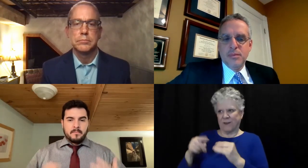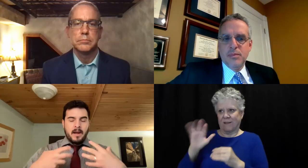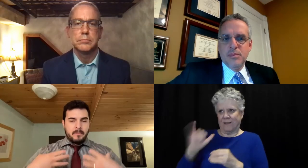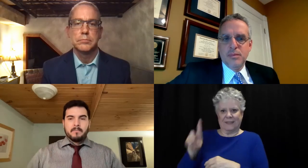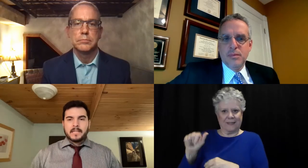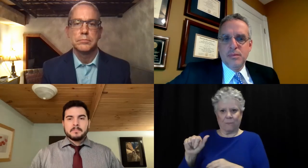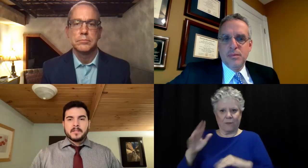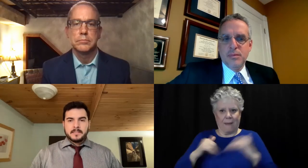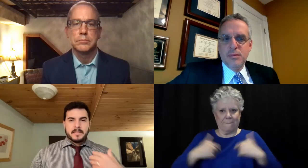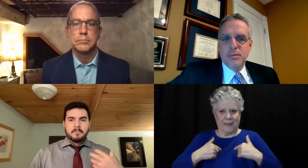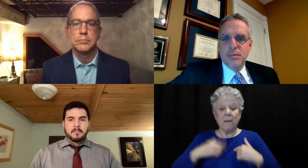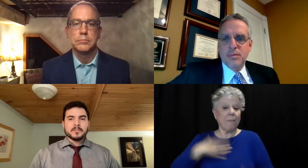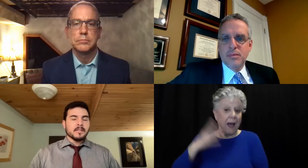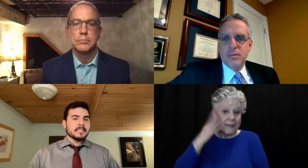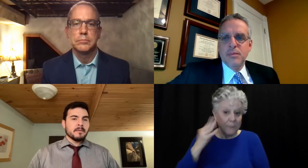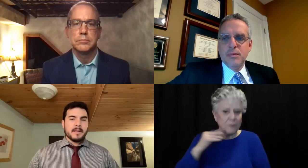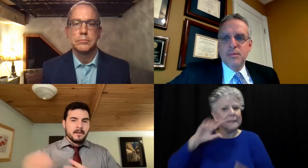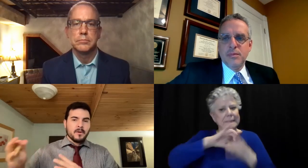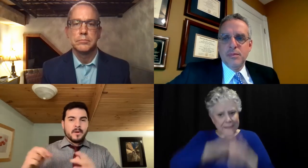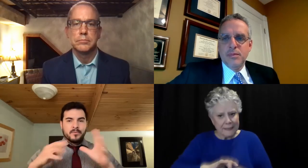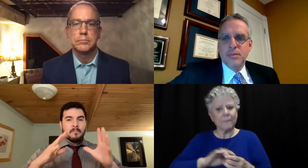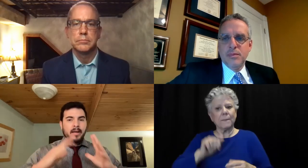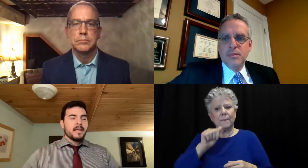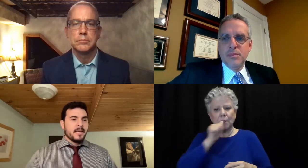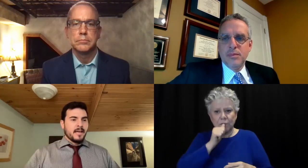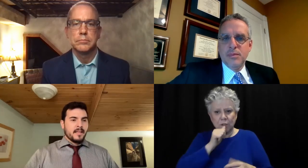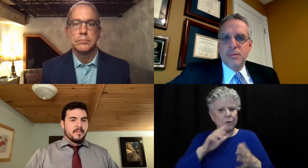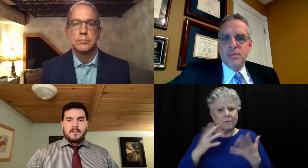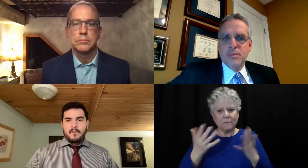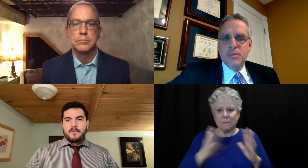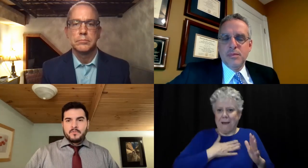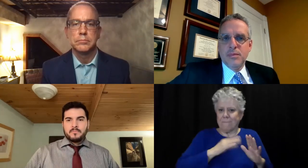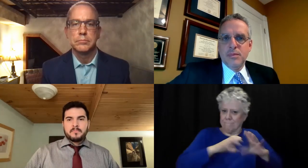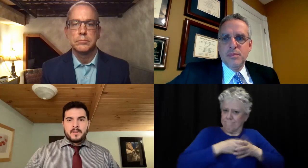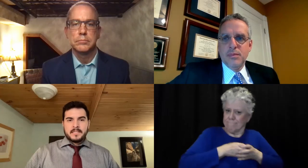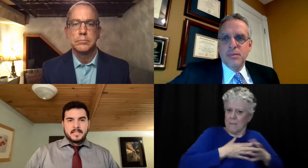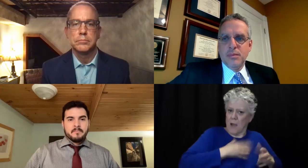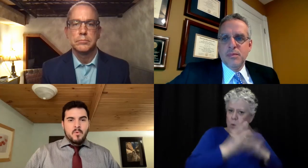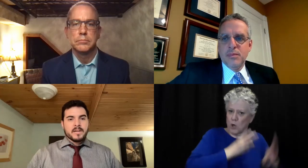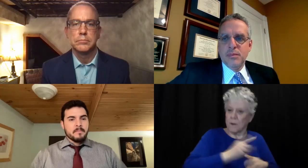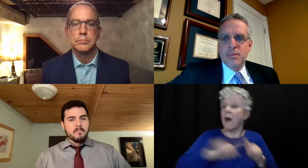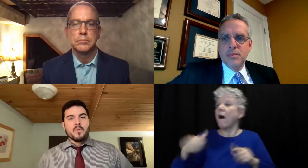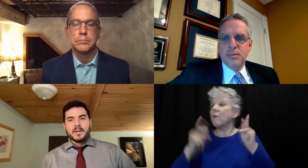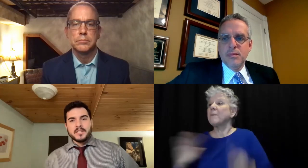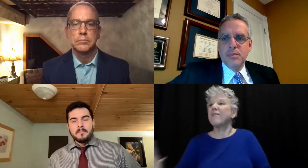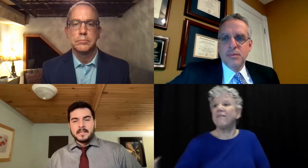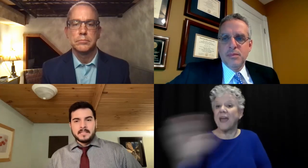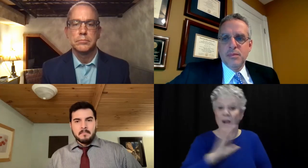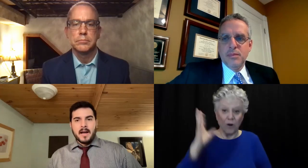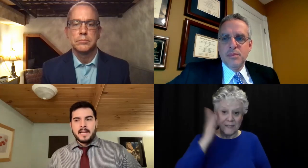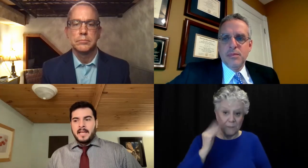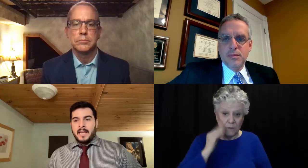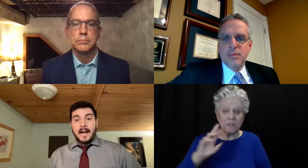I do. My experience is deep and personal and intimate. I don't need to go into it, but there are other folks whose experience is even more deep and more rich and